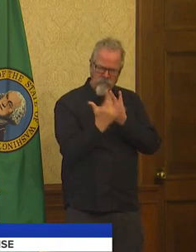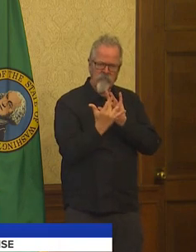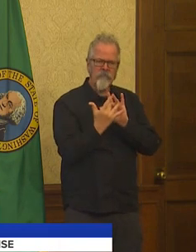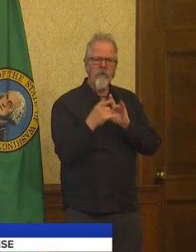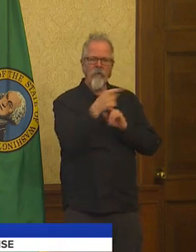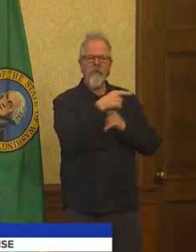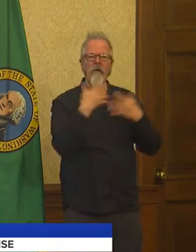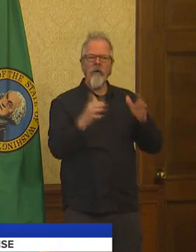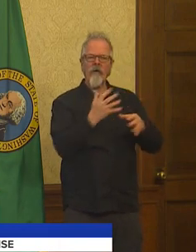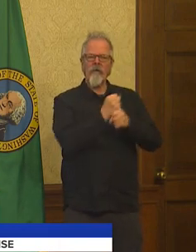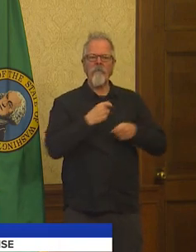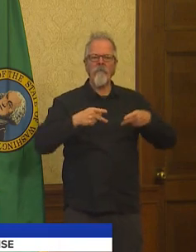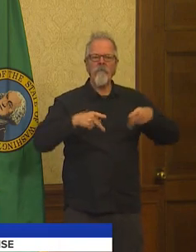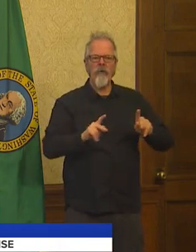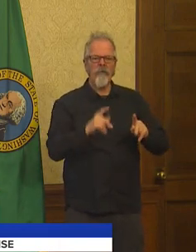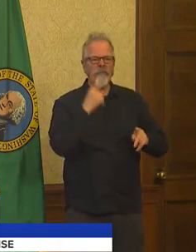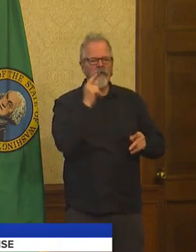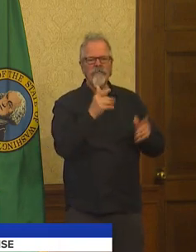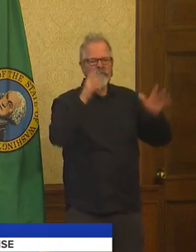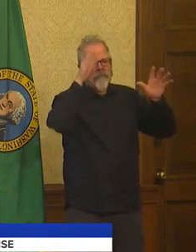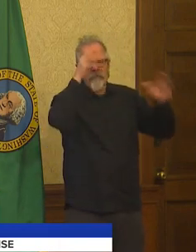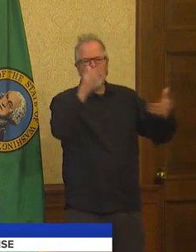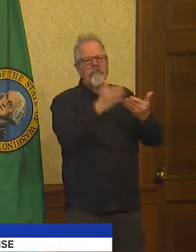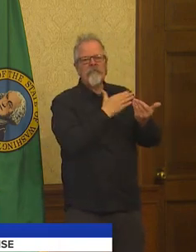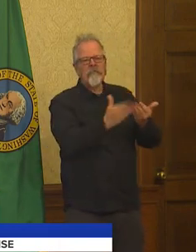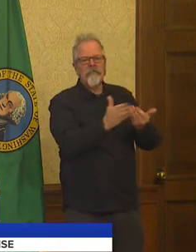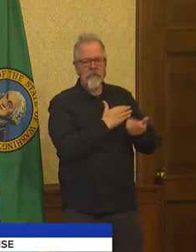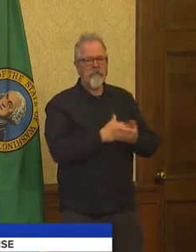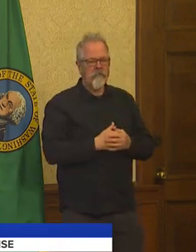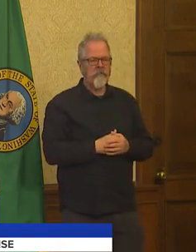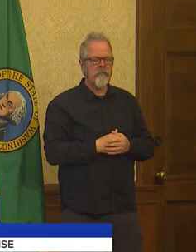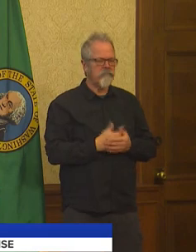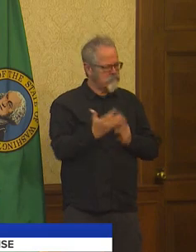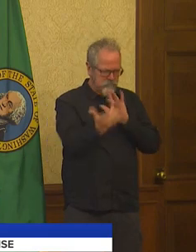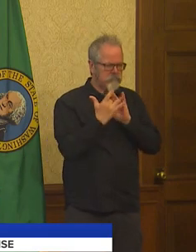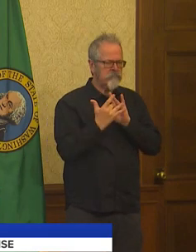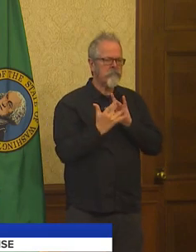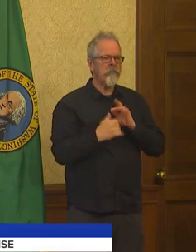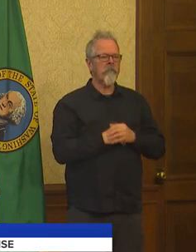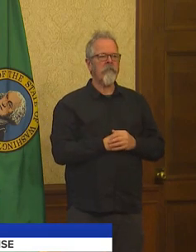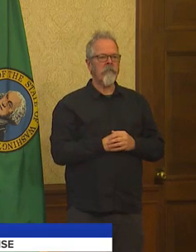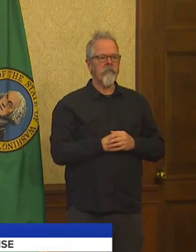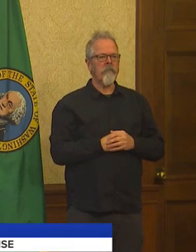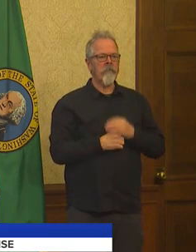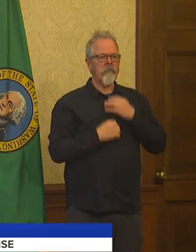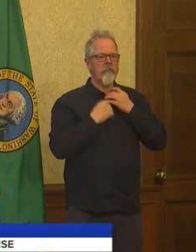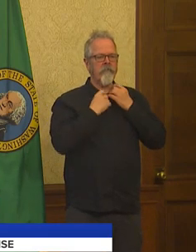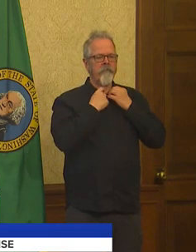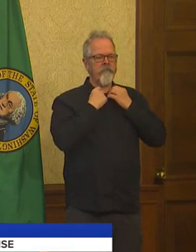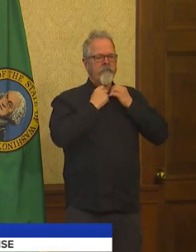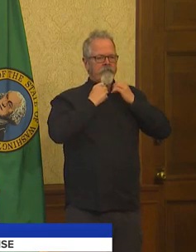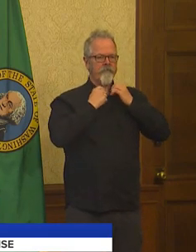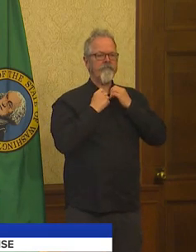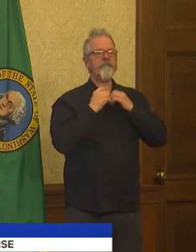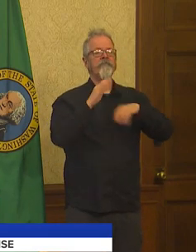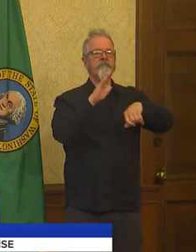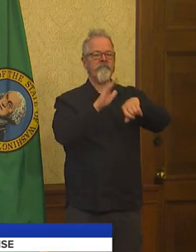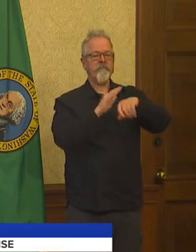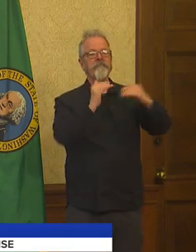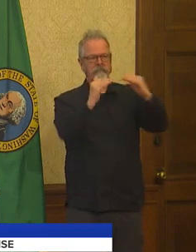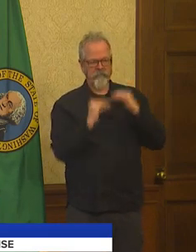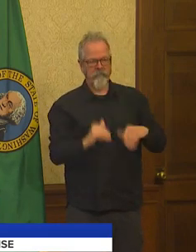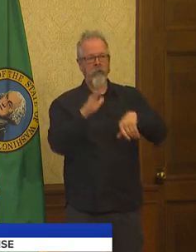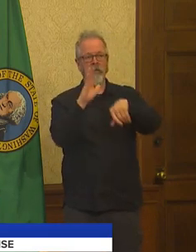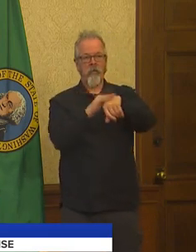Thank you, Governor. Thank you for your leadership. Good afternoon, everyone. I'm pleased that we have reached a point where Governor